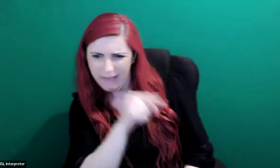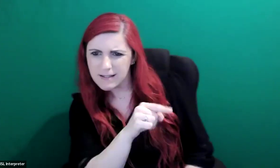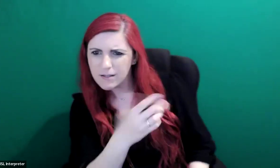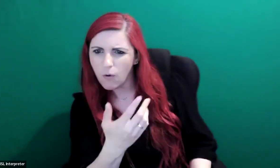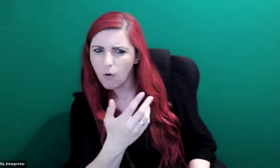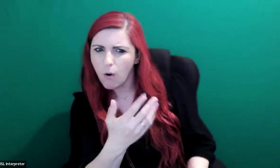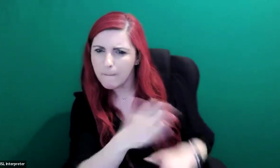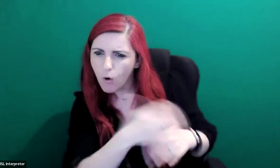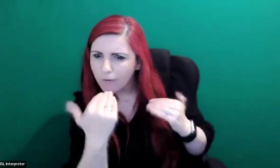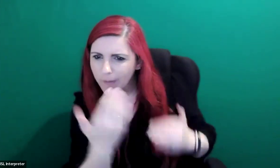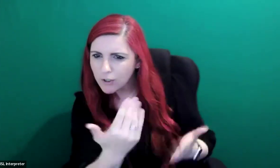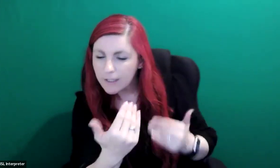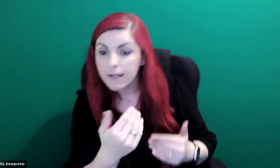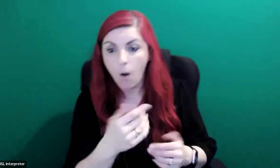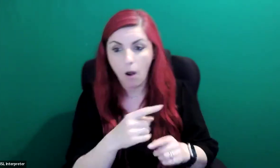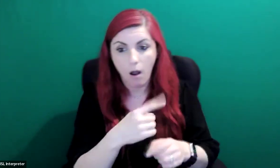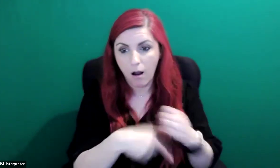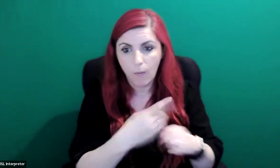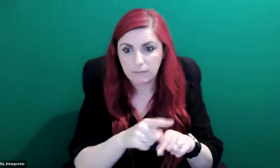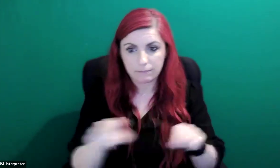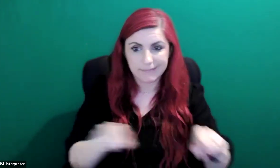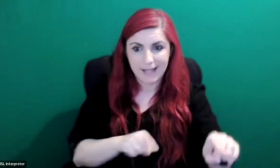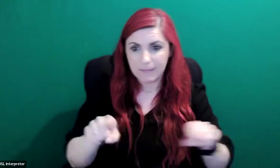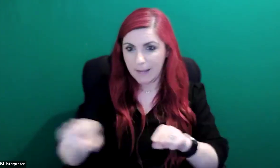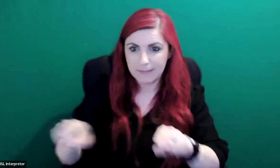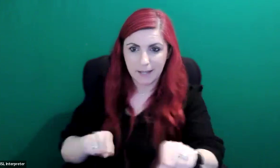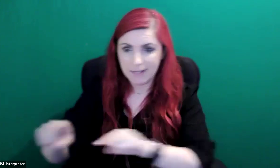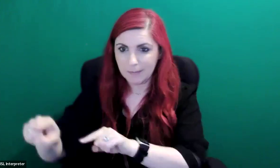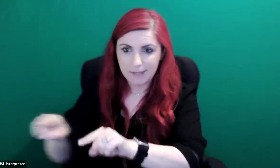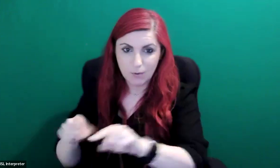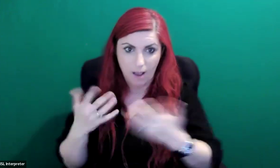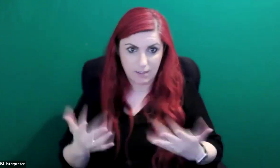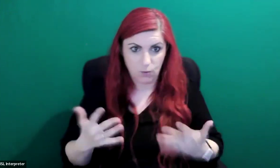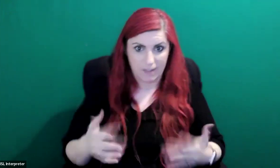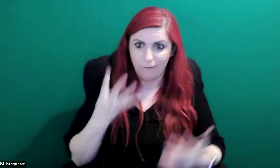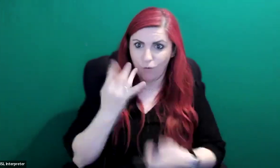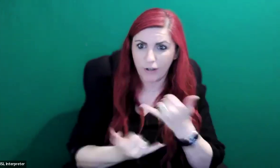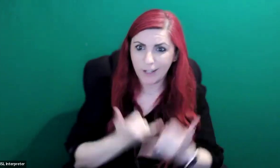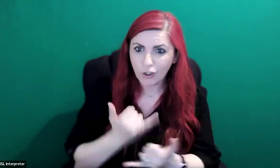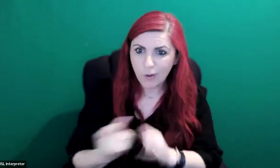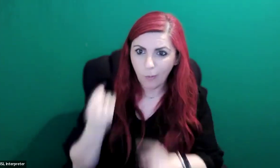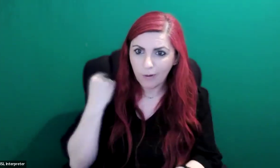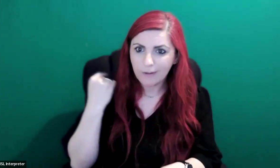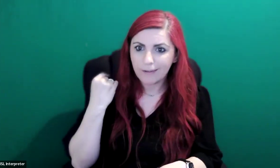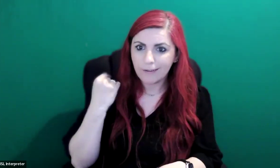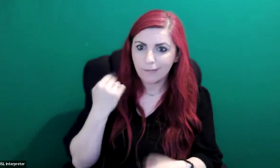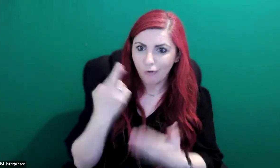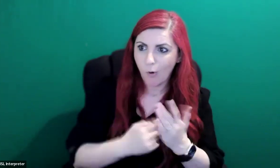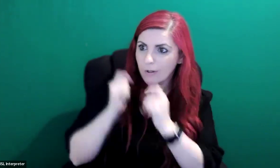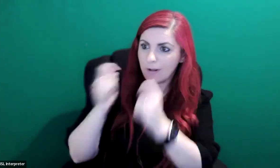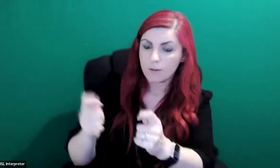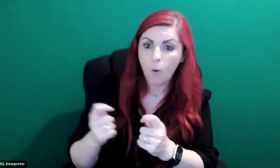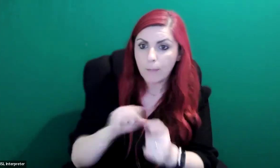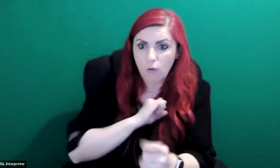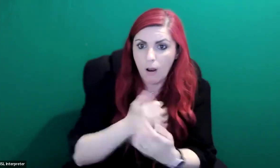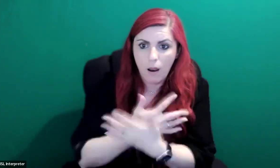there's always a lag in time between the state report and the list of issues. So in our case now, it's been 4 years. So quite a lot of things can have